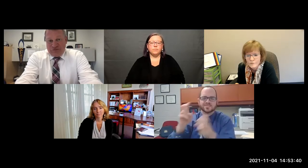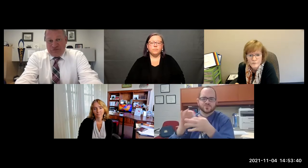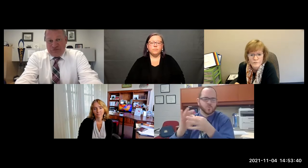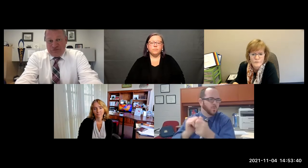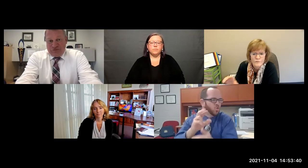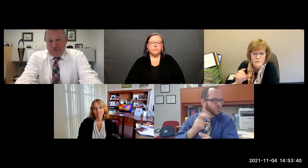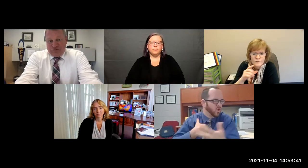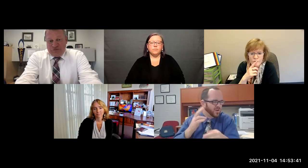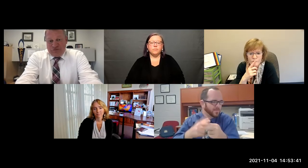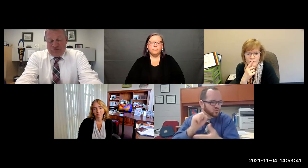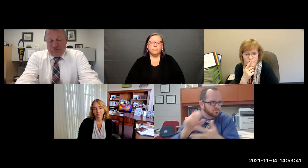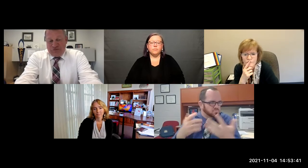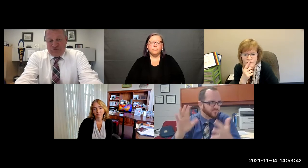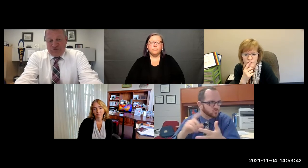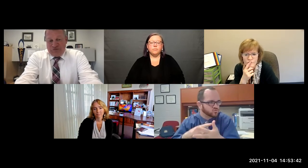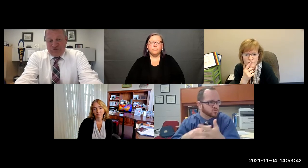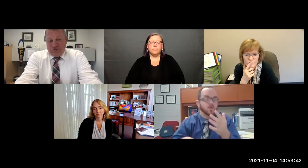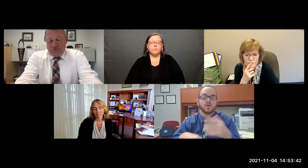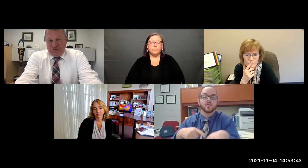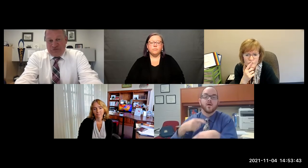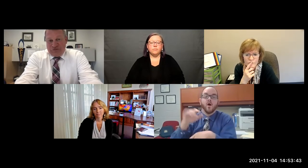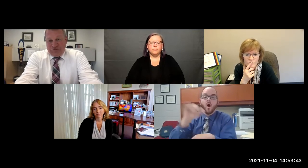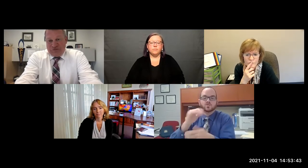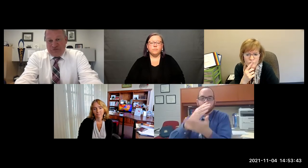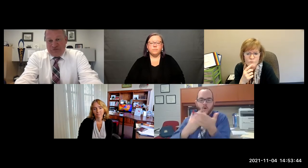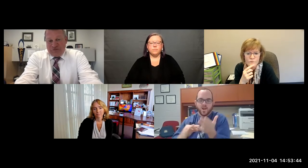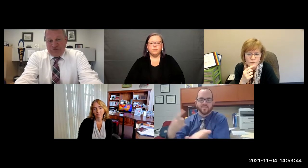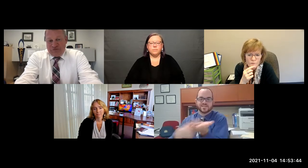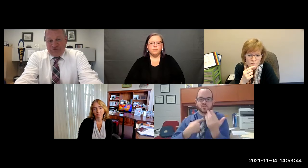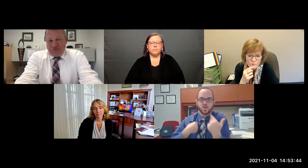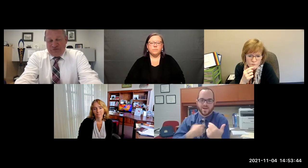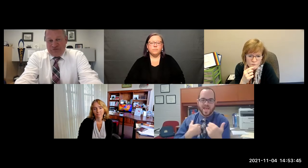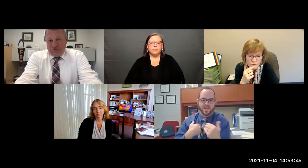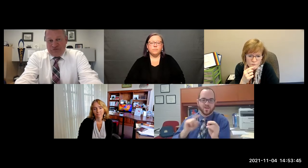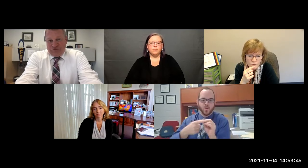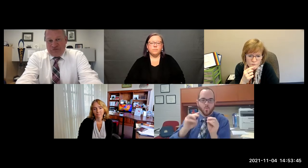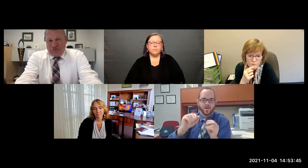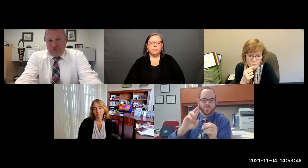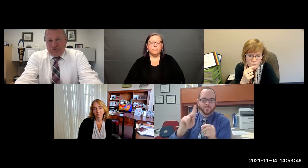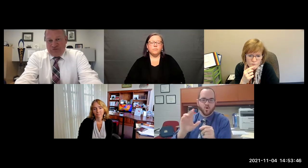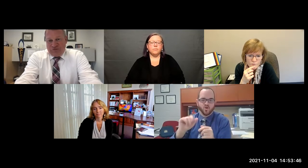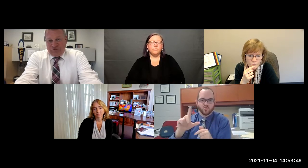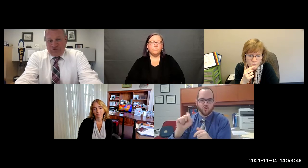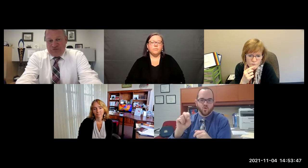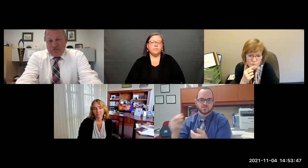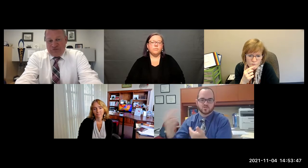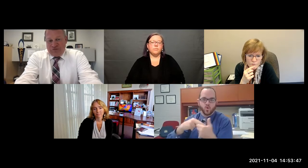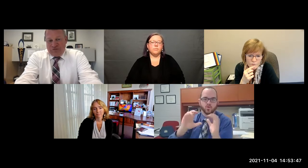We did have a conversation about issues. I think we've already shared on some of that. The other part of the conversation we had was